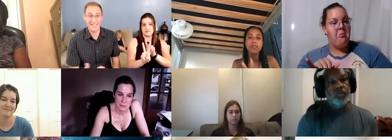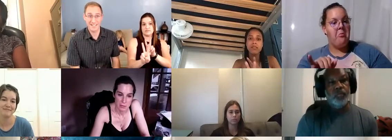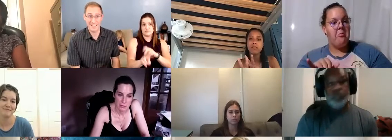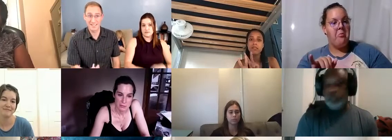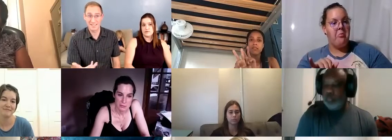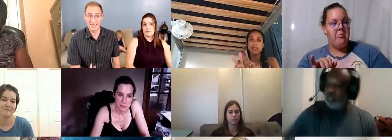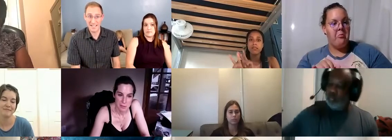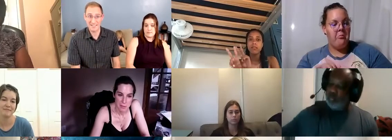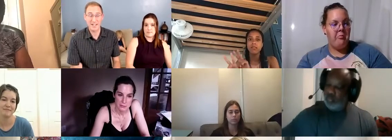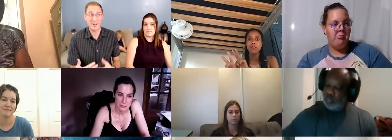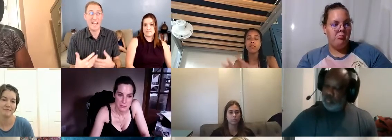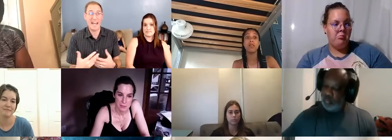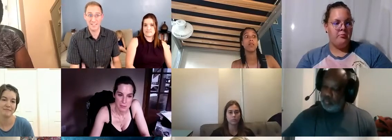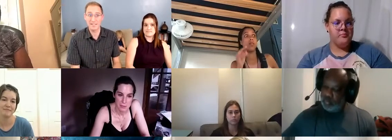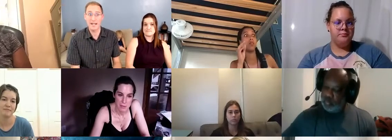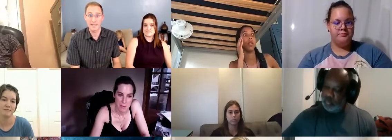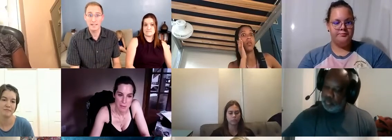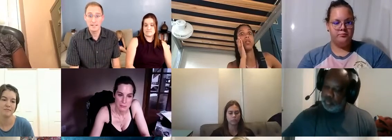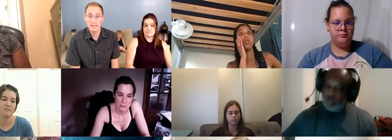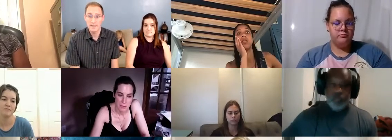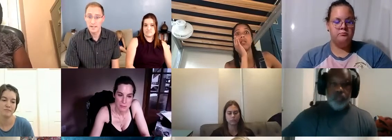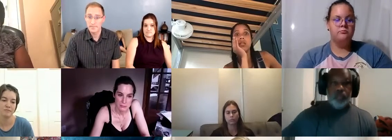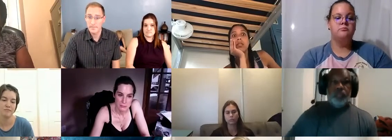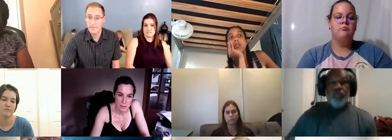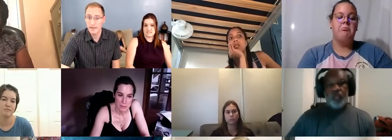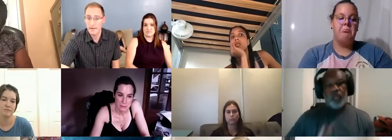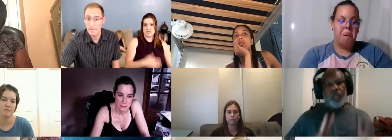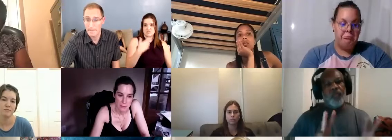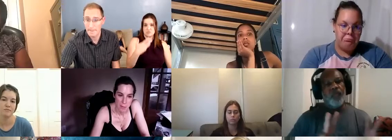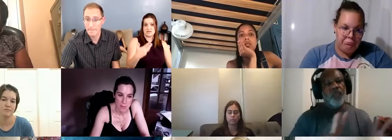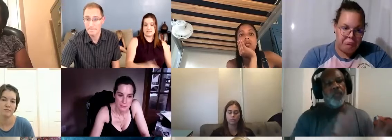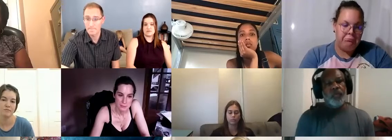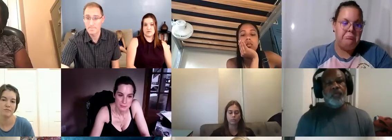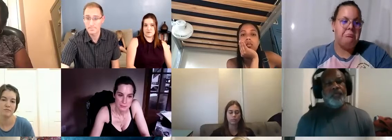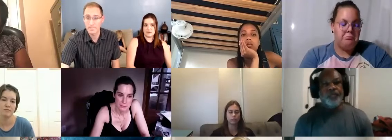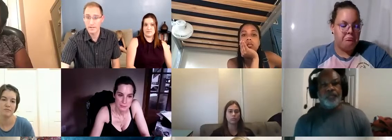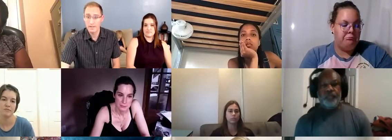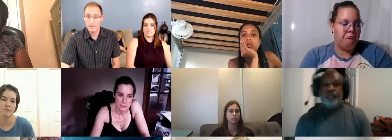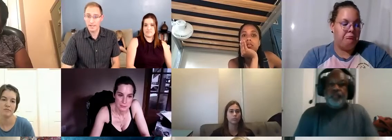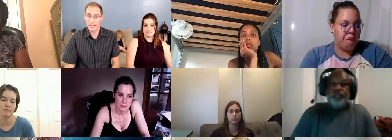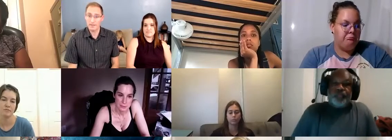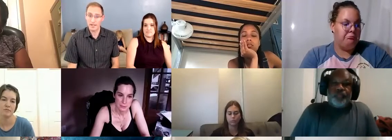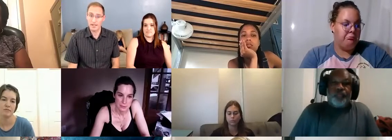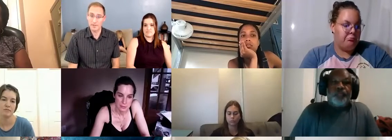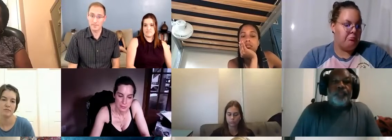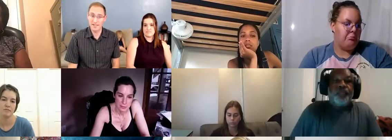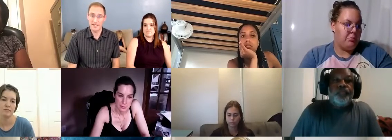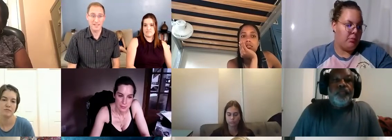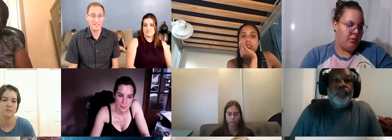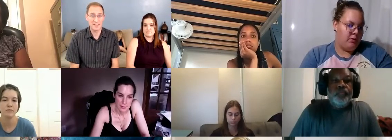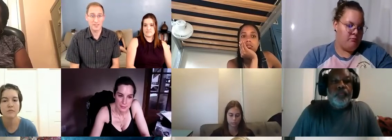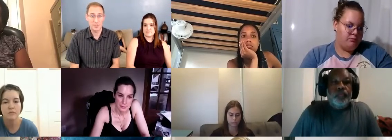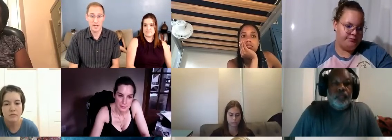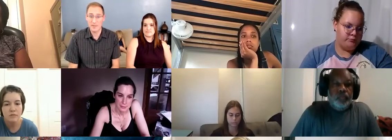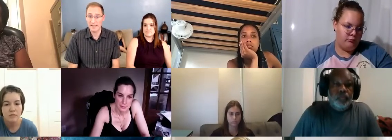that's, again, like it's a classifier and a sign. Mm-hmm. It symbolizes what it is that they're doing. Mm-hmm. Yeah. I didn't